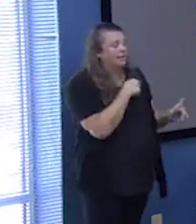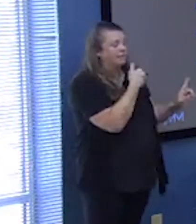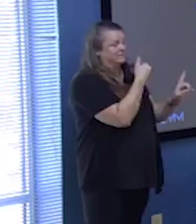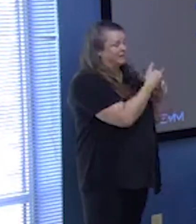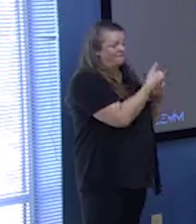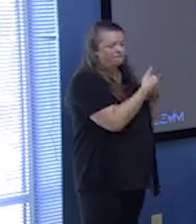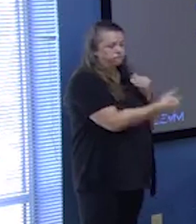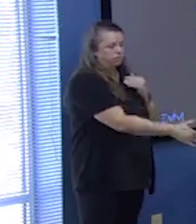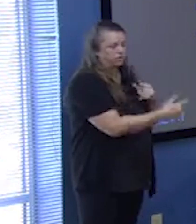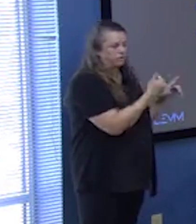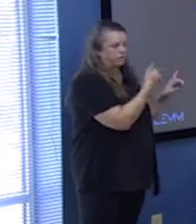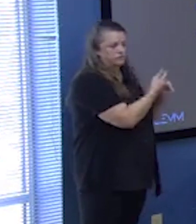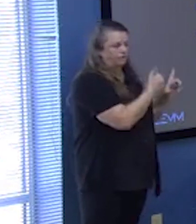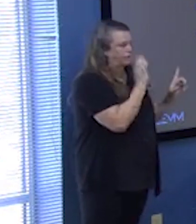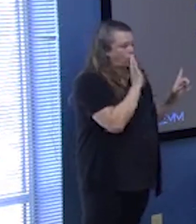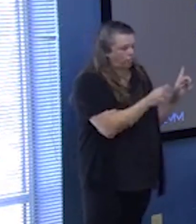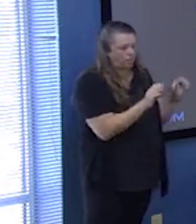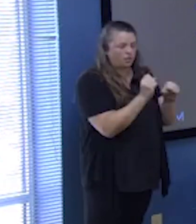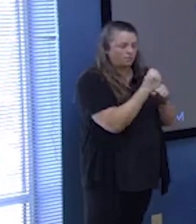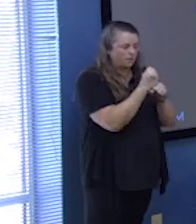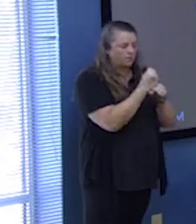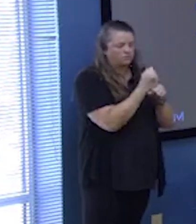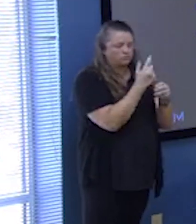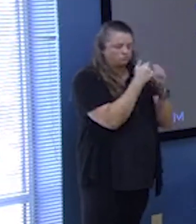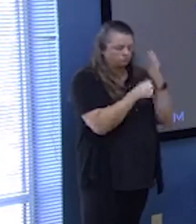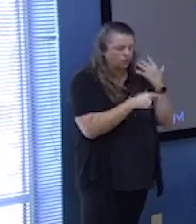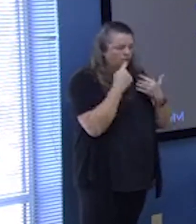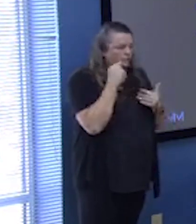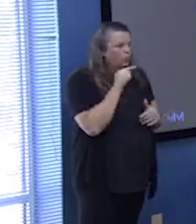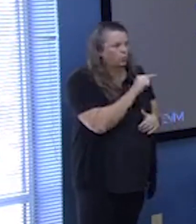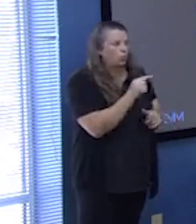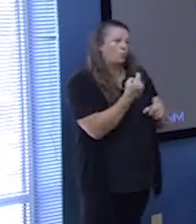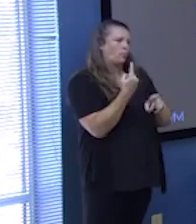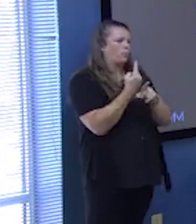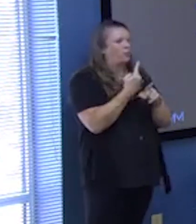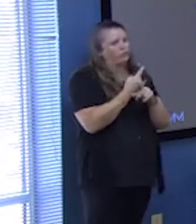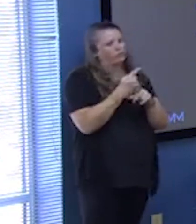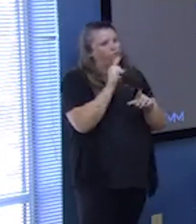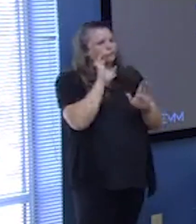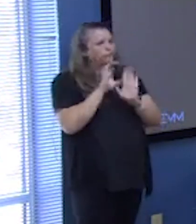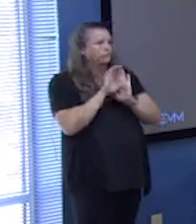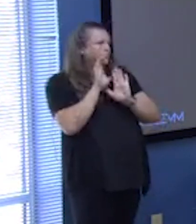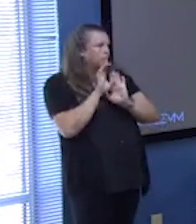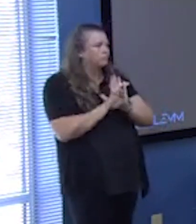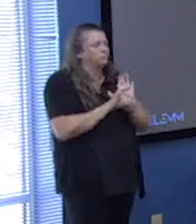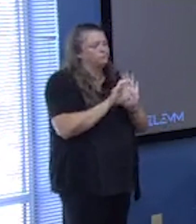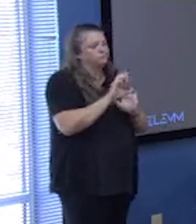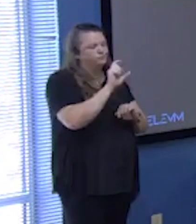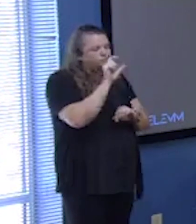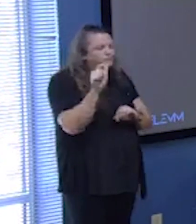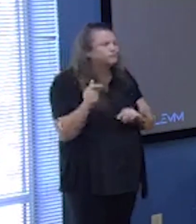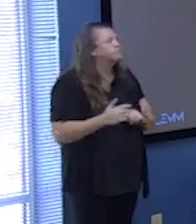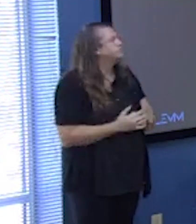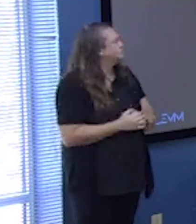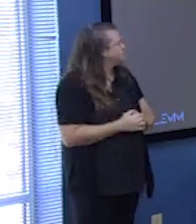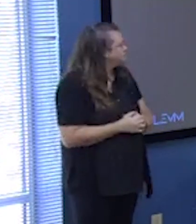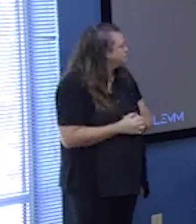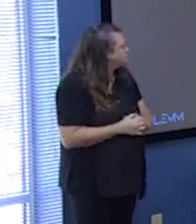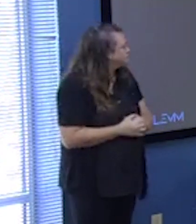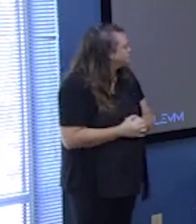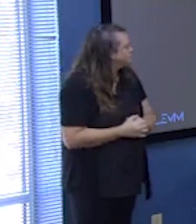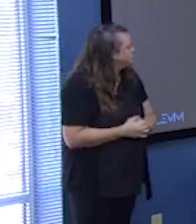of those links and profiles with all the proper icons. Now, when we talk